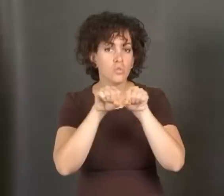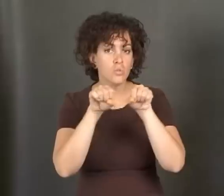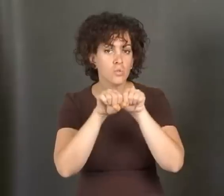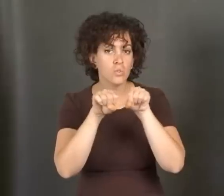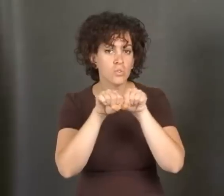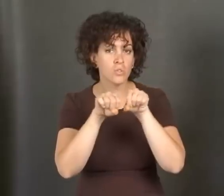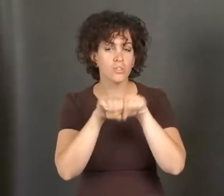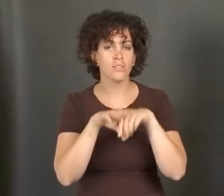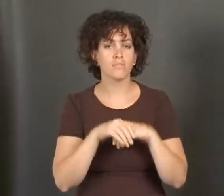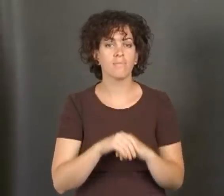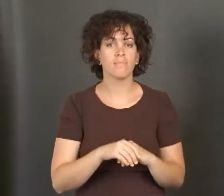Shoes.